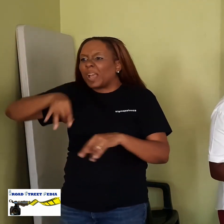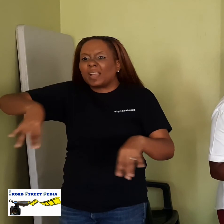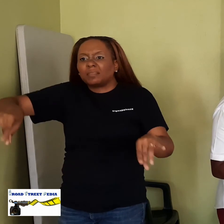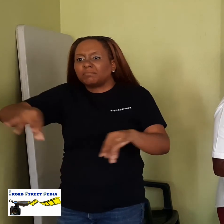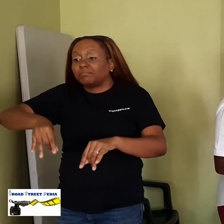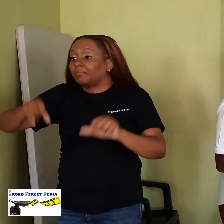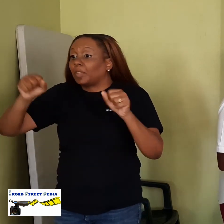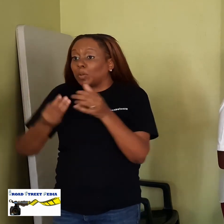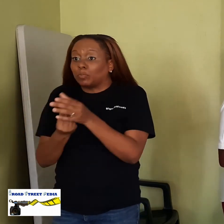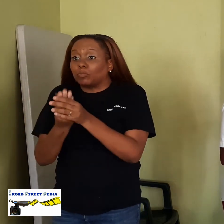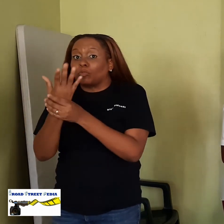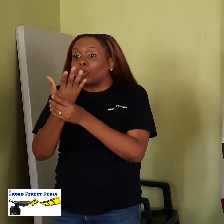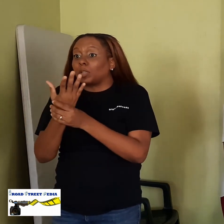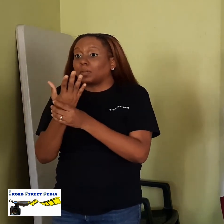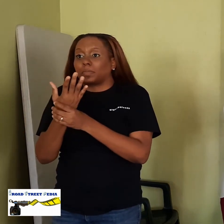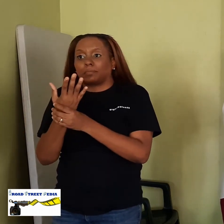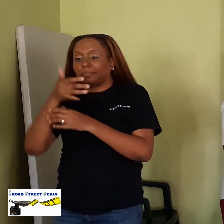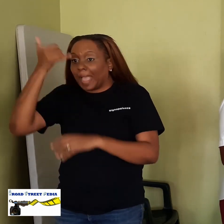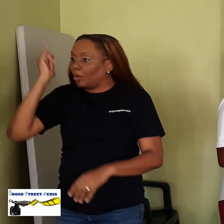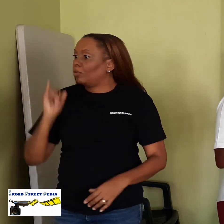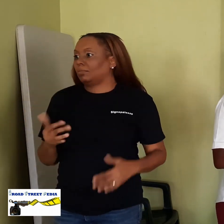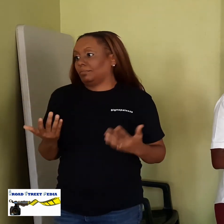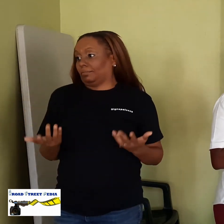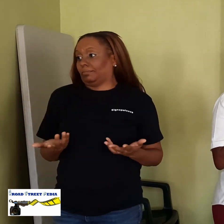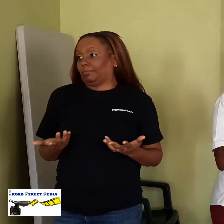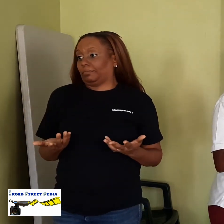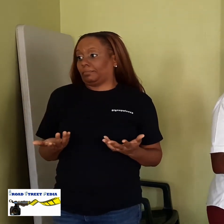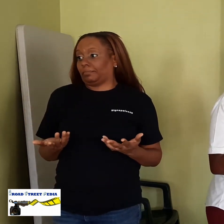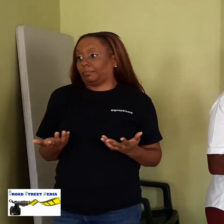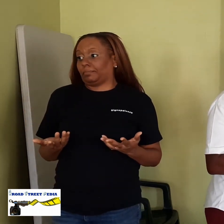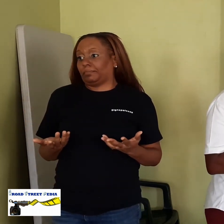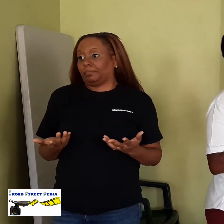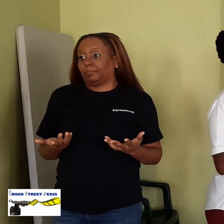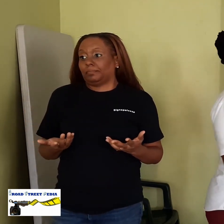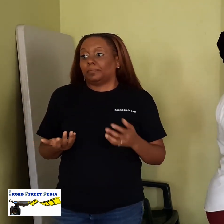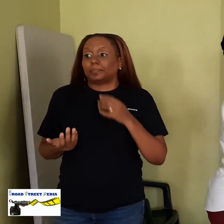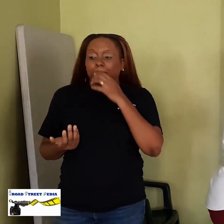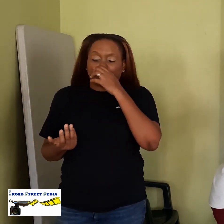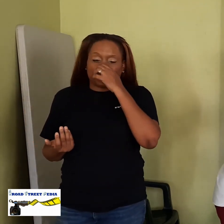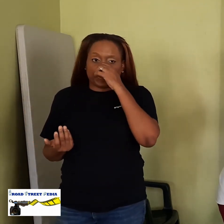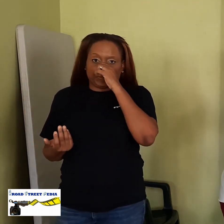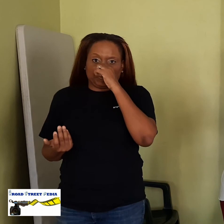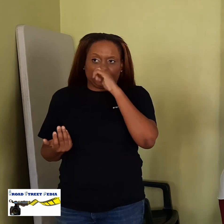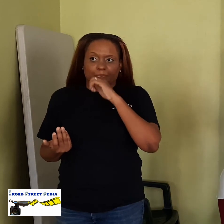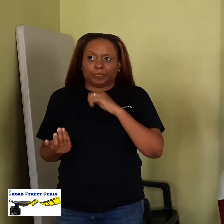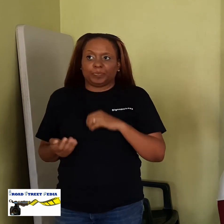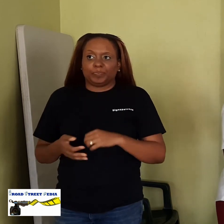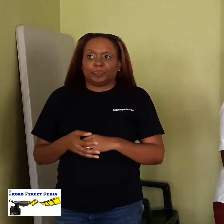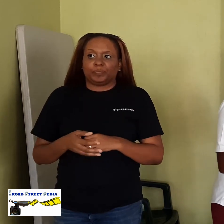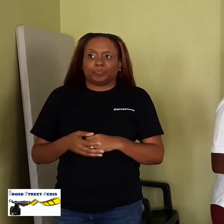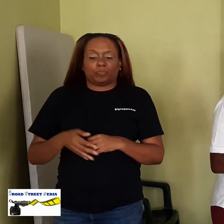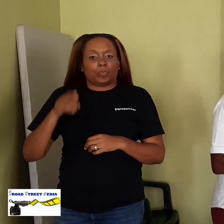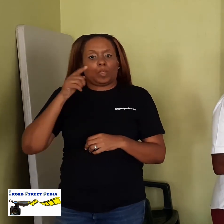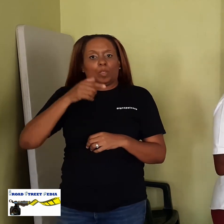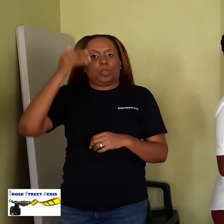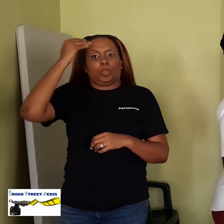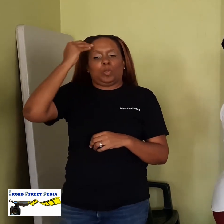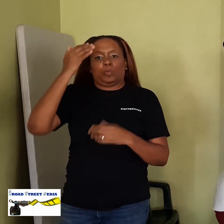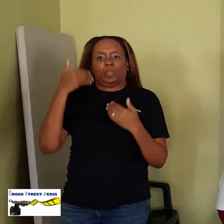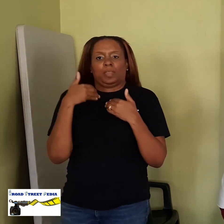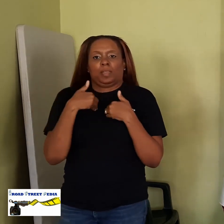yellow. You know, because of genetics, and we have genetically modified